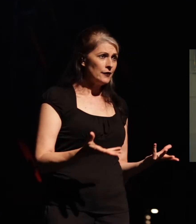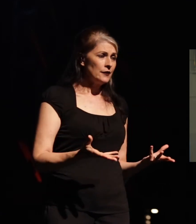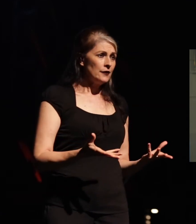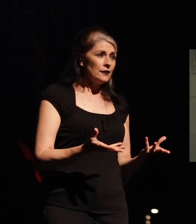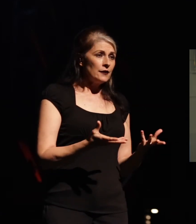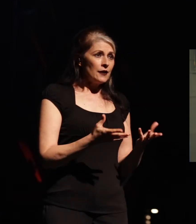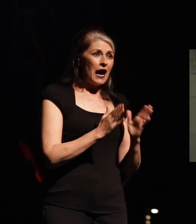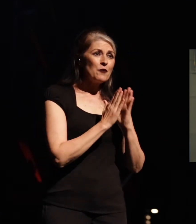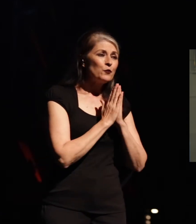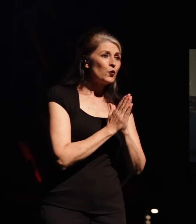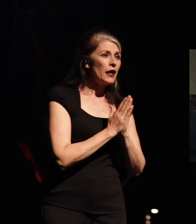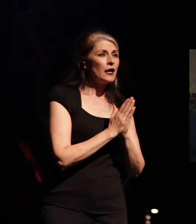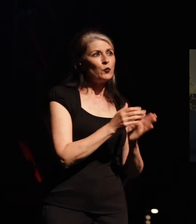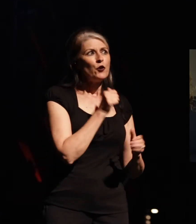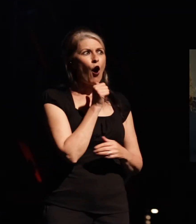wouldn't,